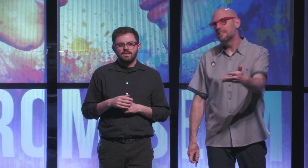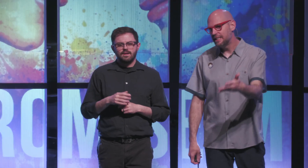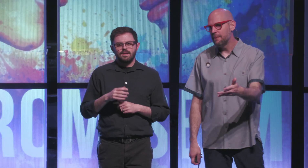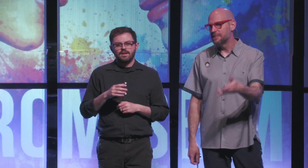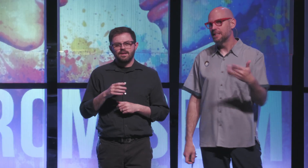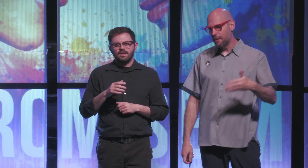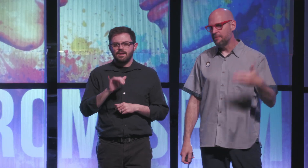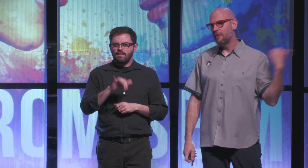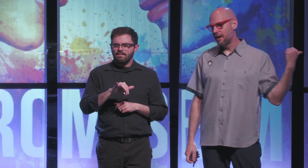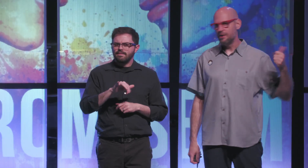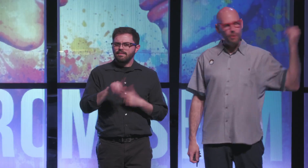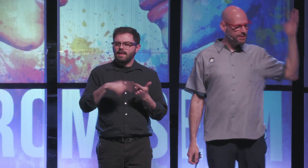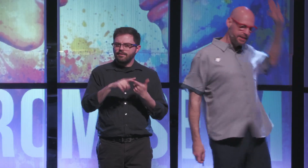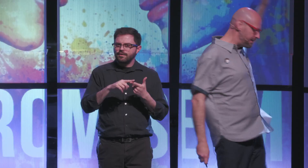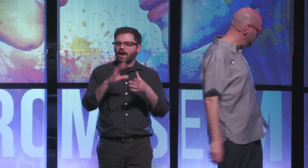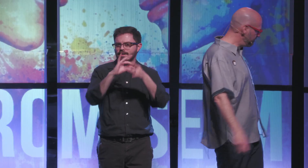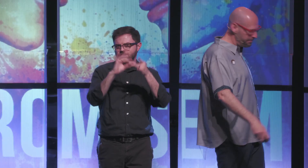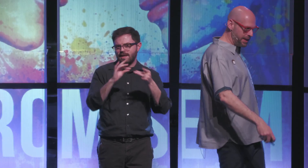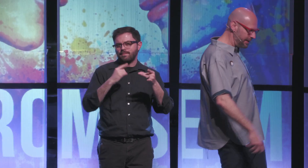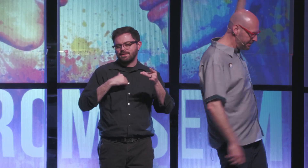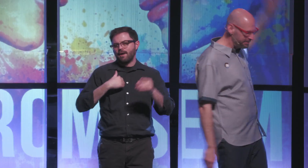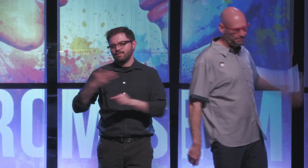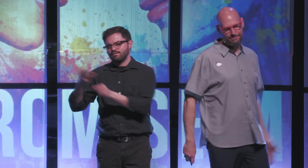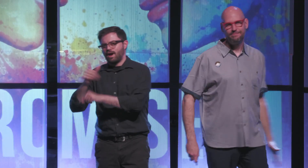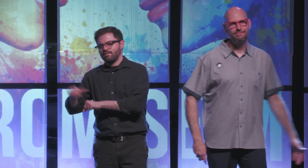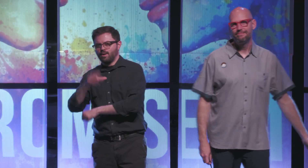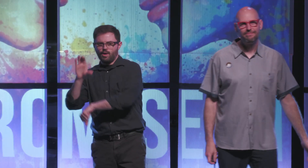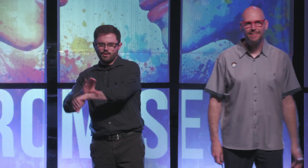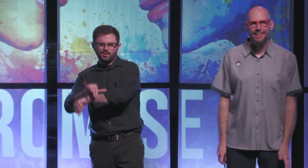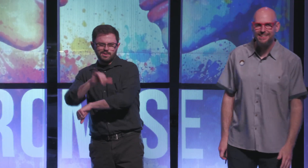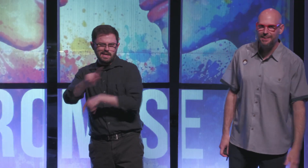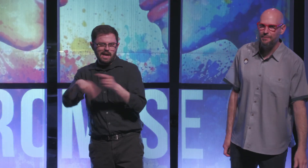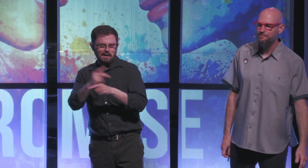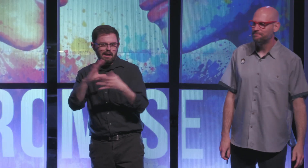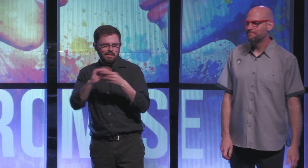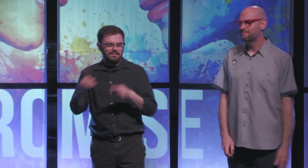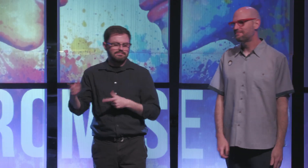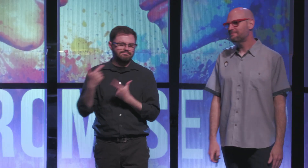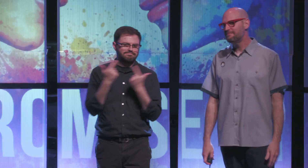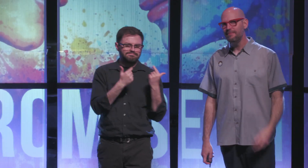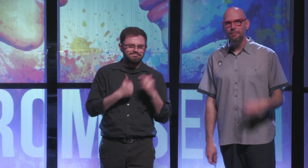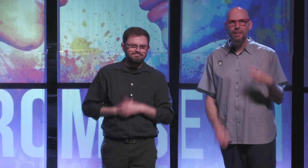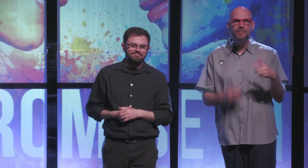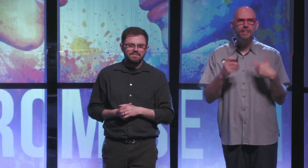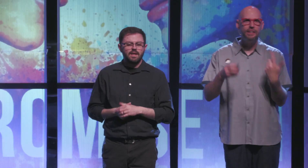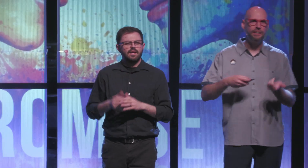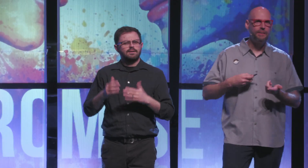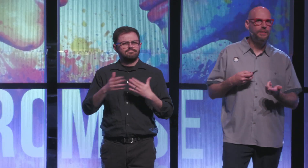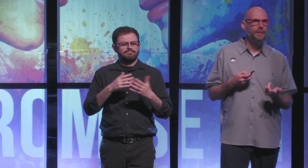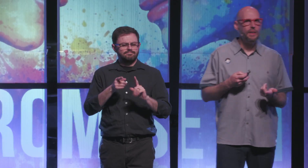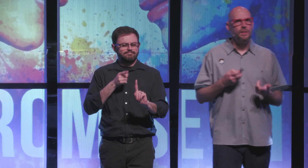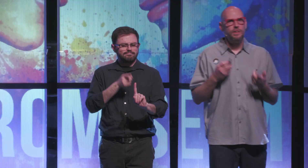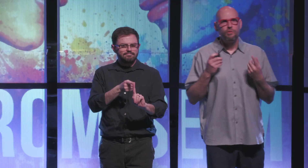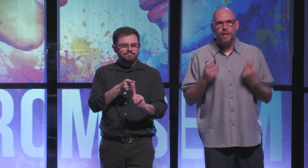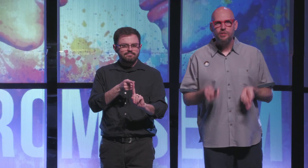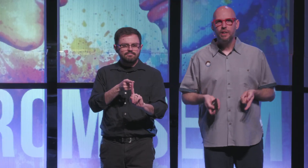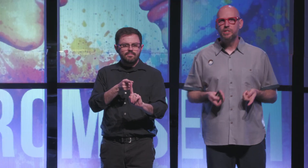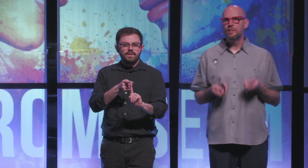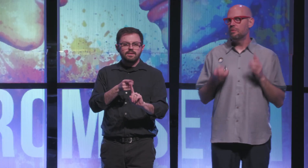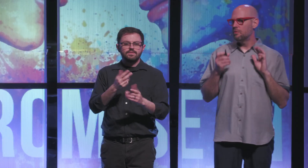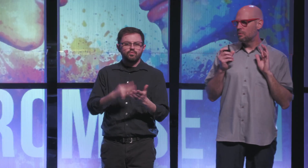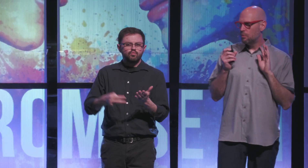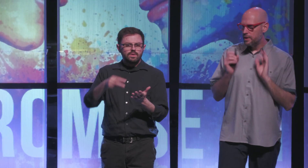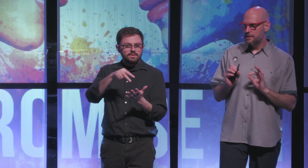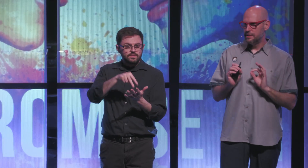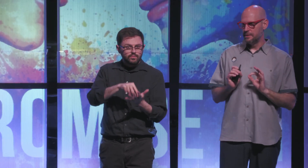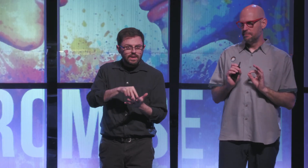Those are the statements that got me fired. It wasn't the big things, no. But here's the thing.